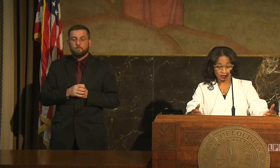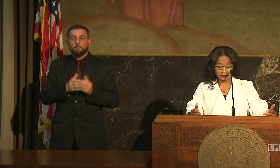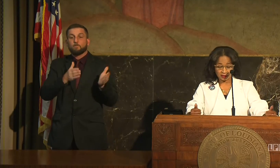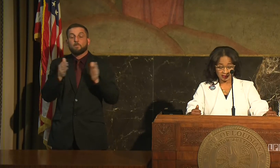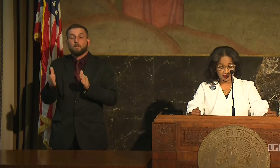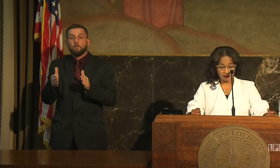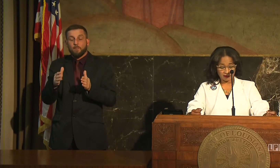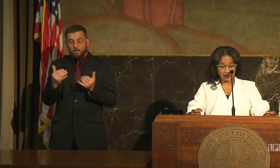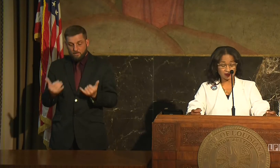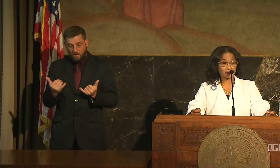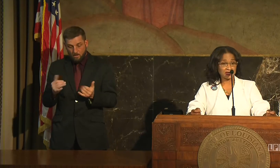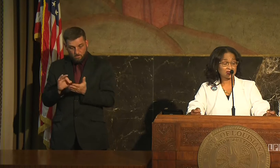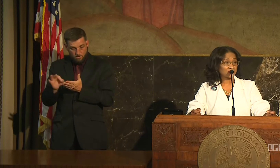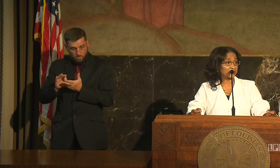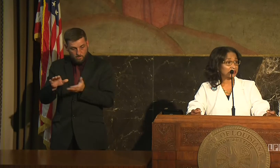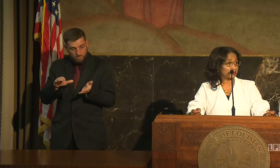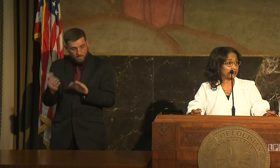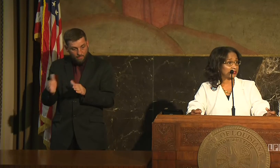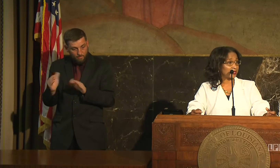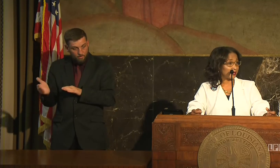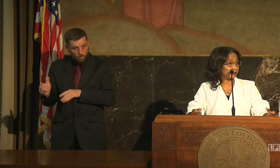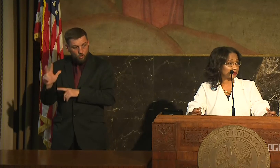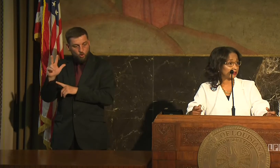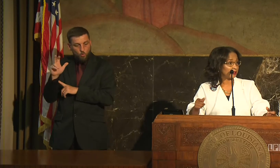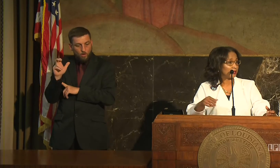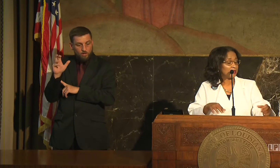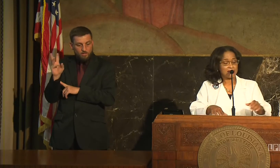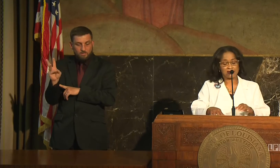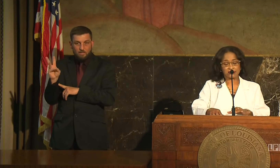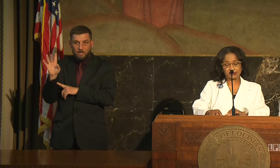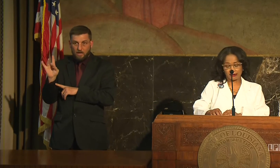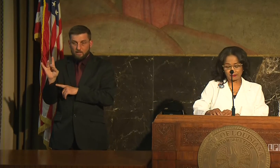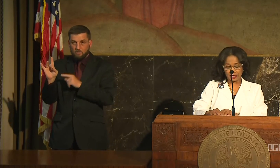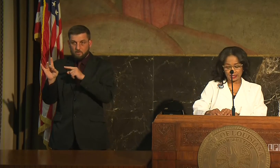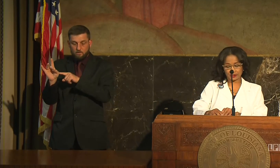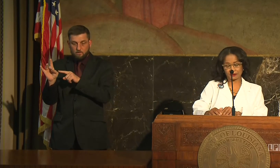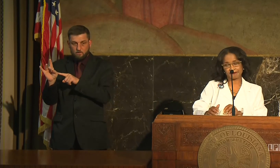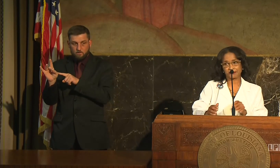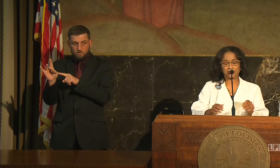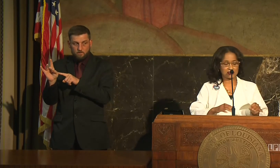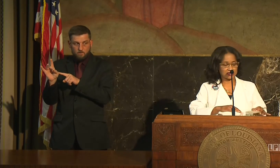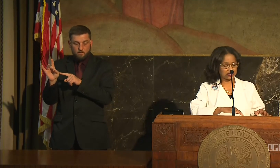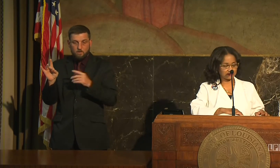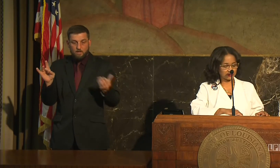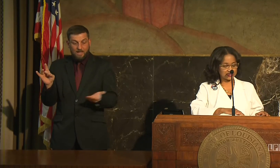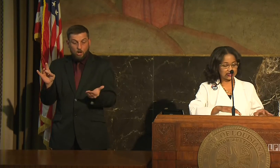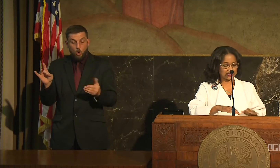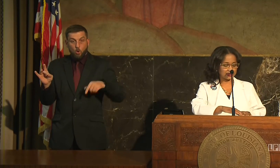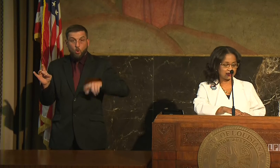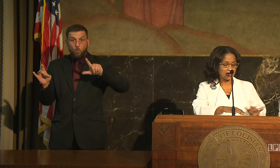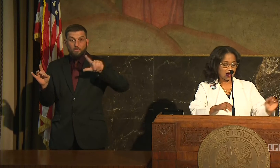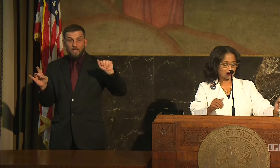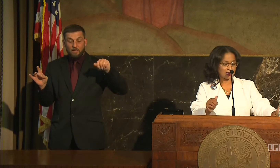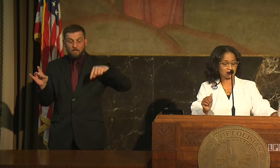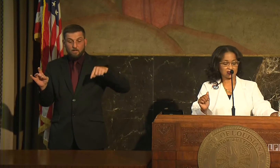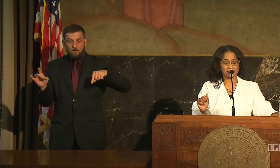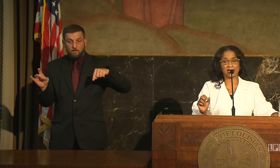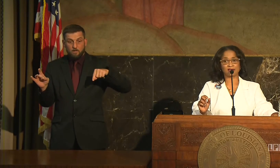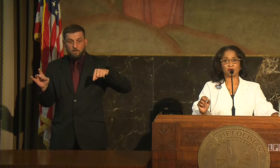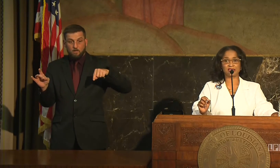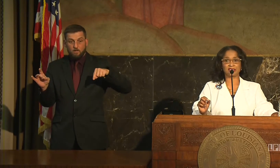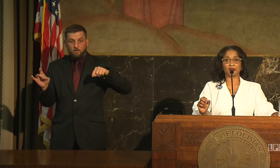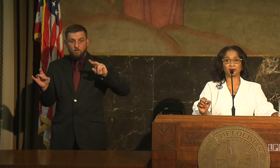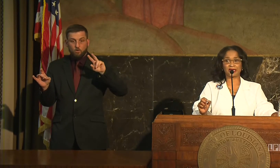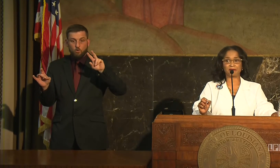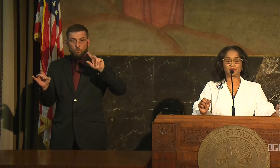Deaths currently are at 368, and here in the state of Louisiana, our count is